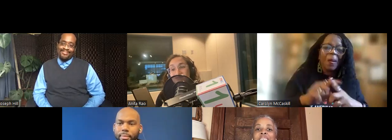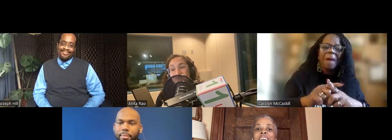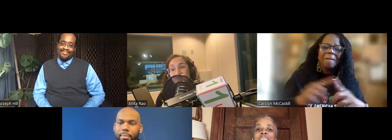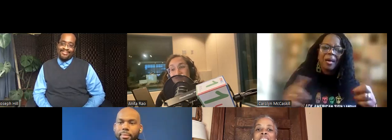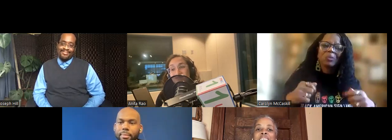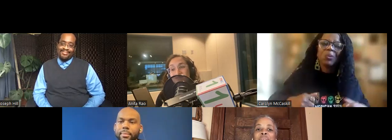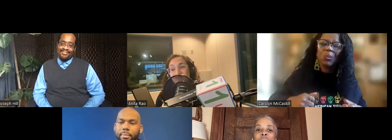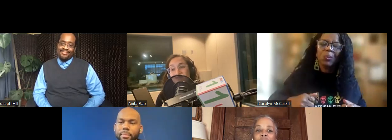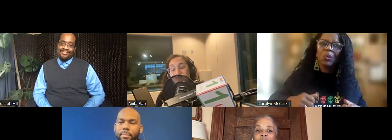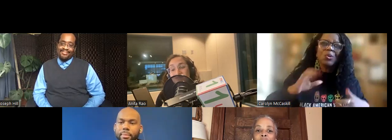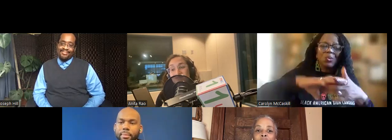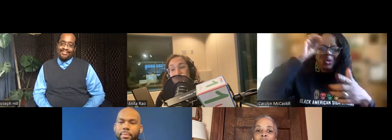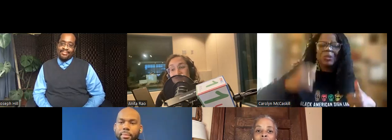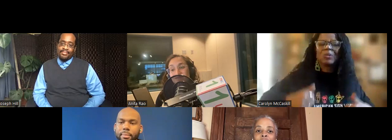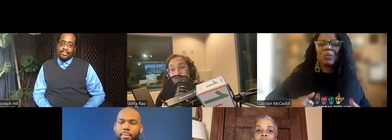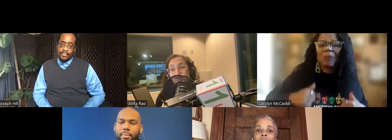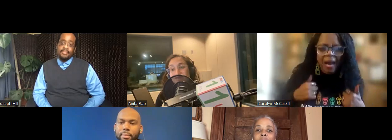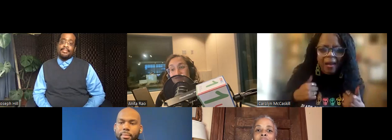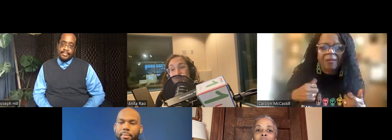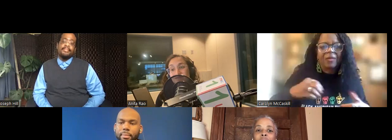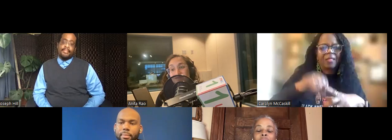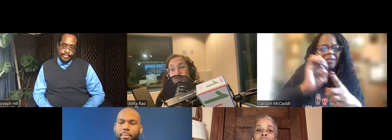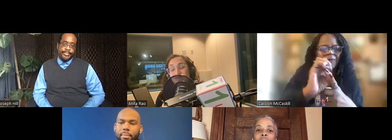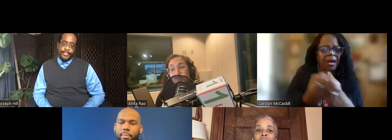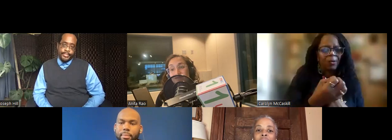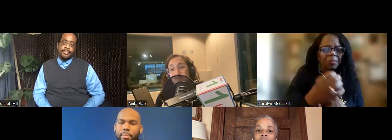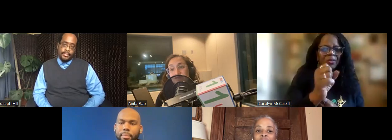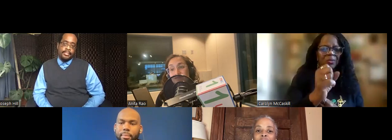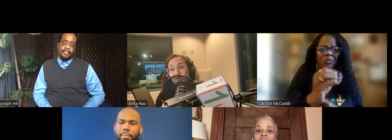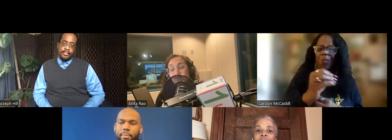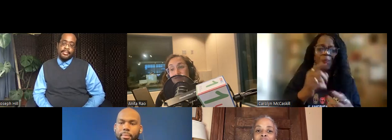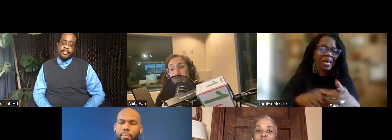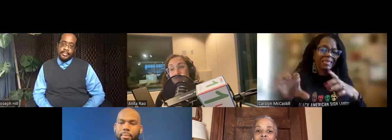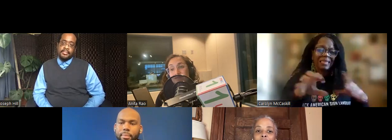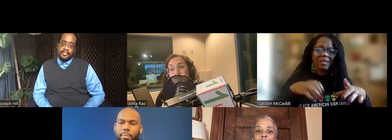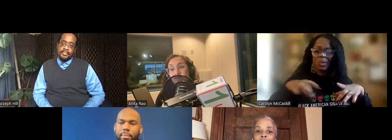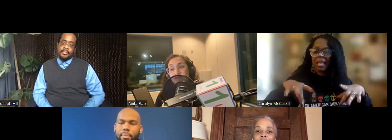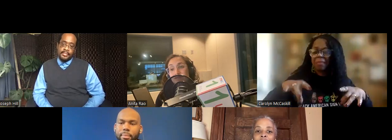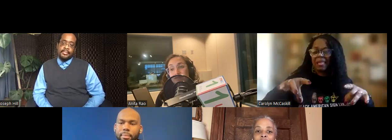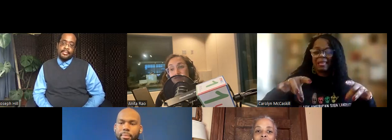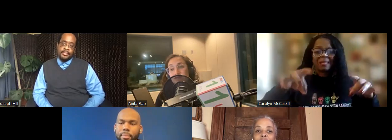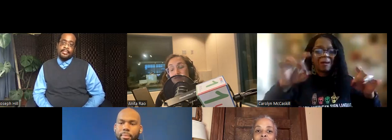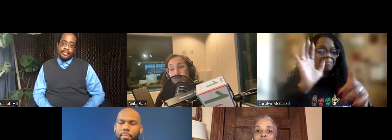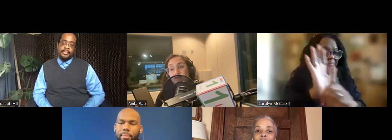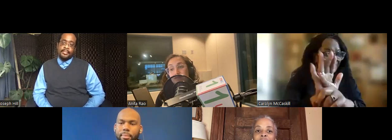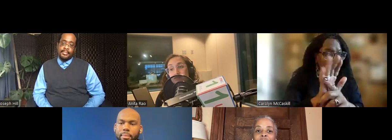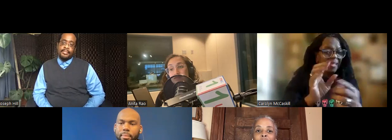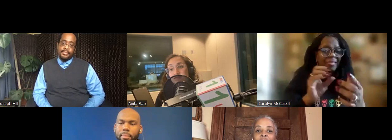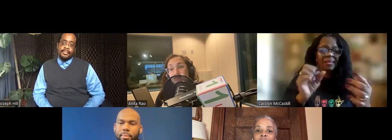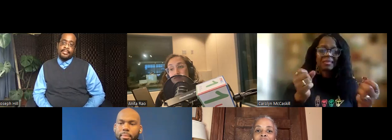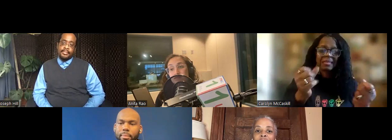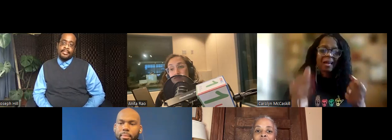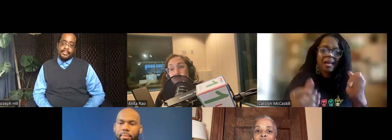then. I didn't even know it was a word. But in order to survive in the environment with the white deaf students,